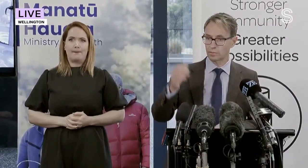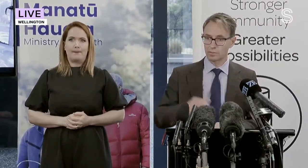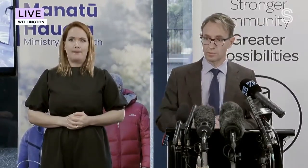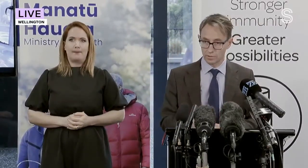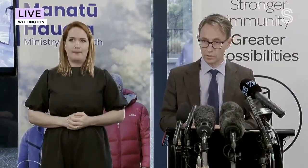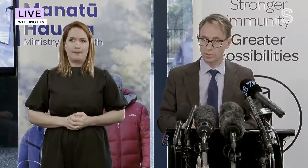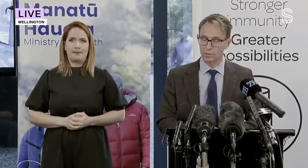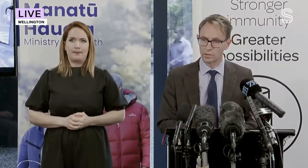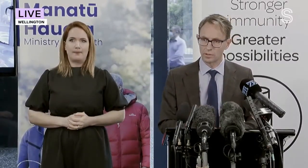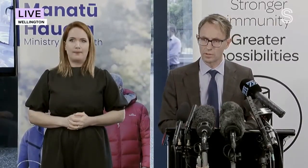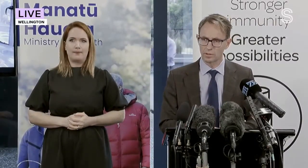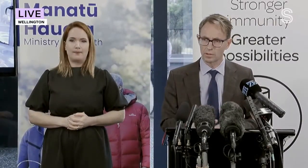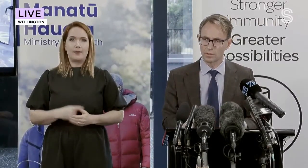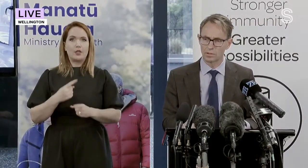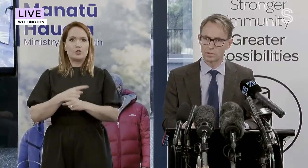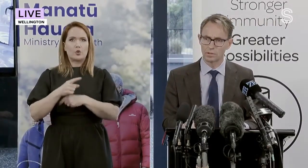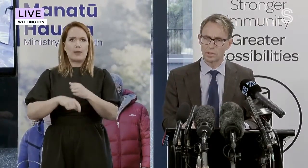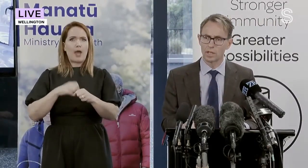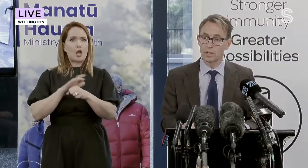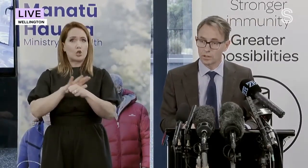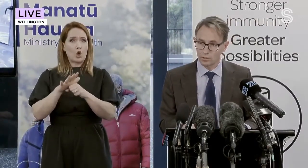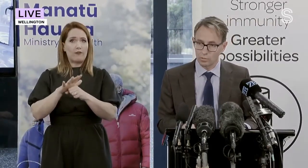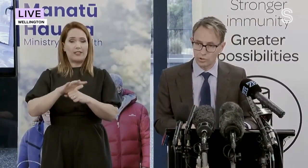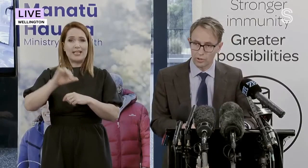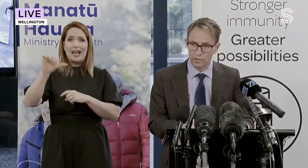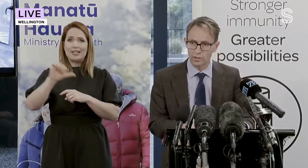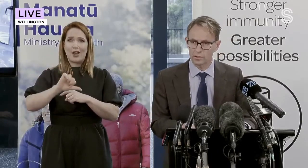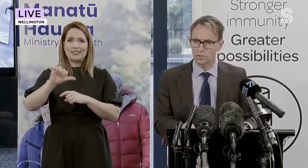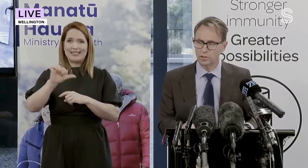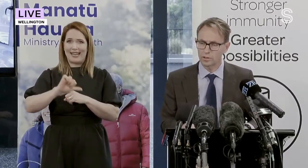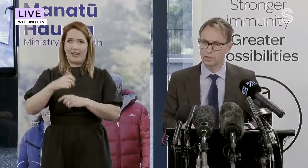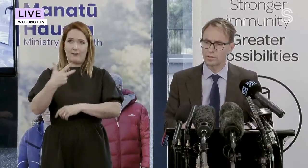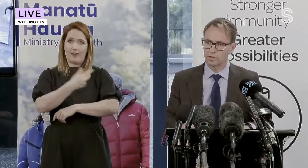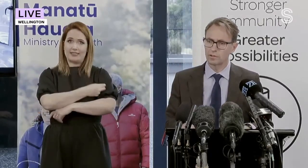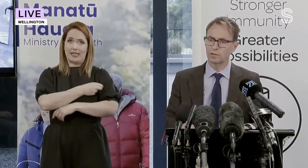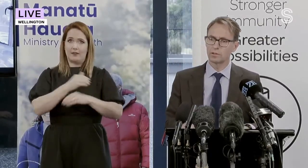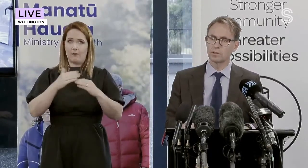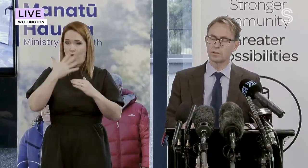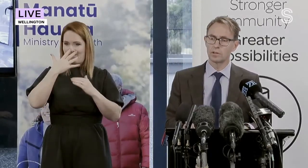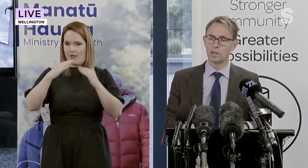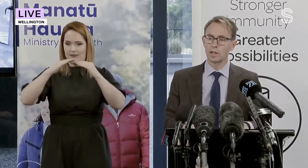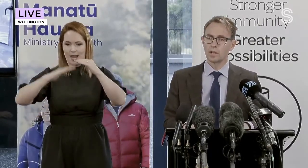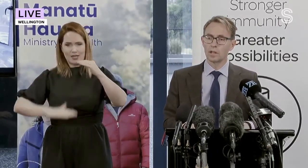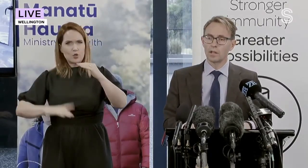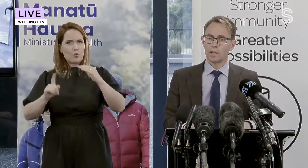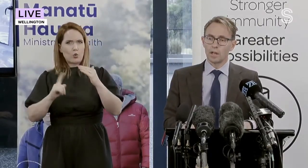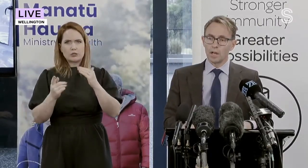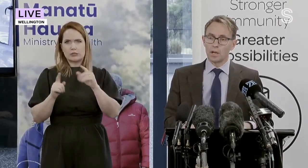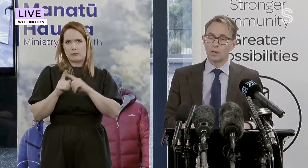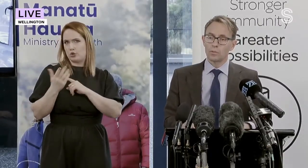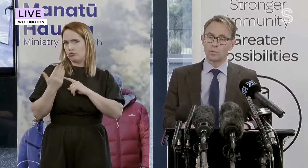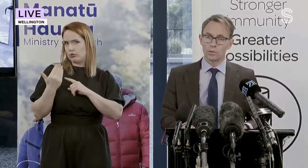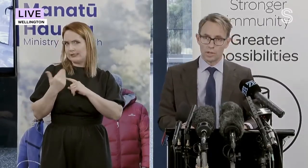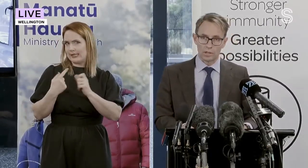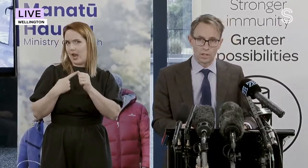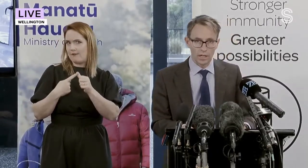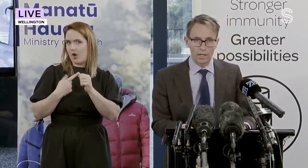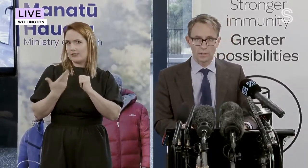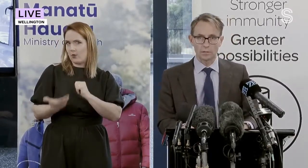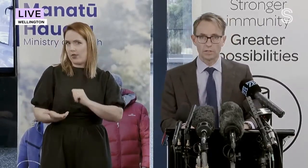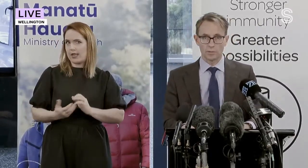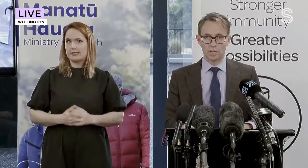the COVID-19 vaccine for under 5s? Sorry? For under 5s, what's the latest advice on the COVID-19 vaccine?